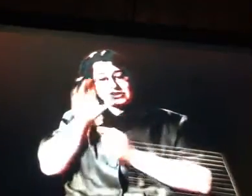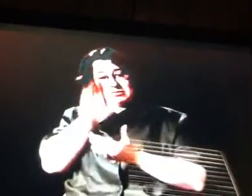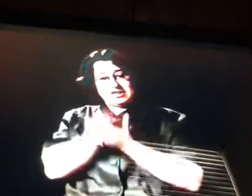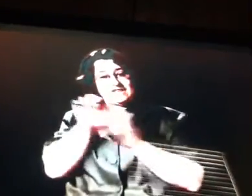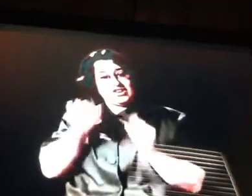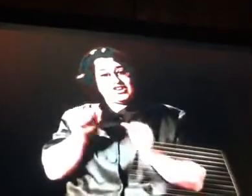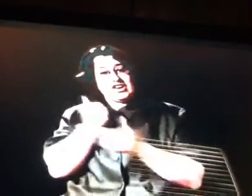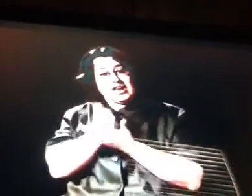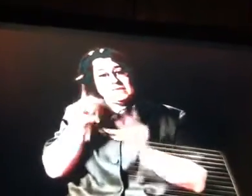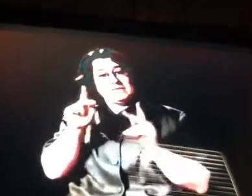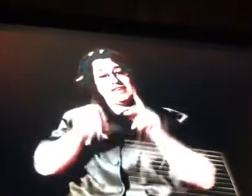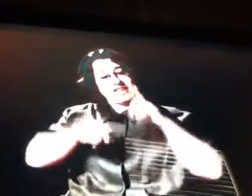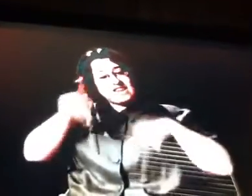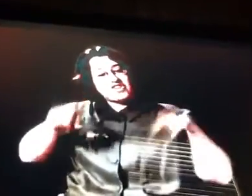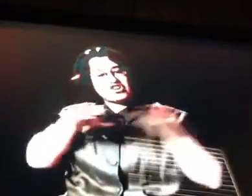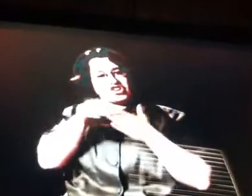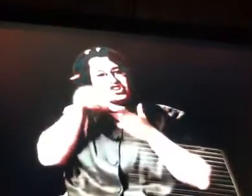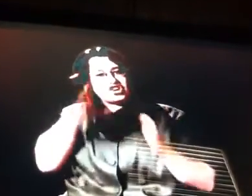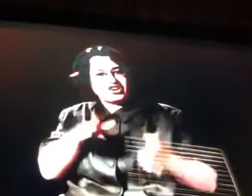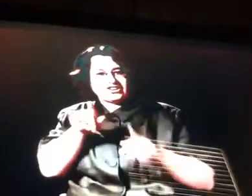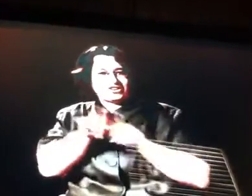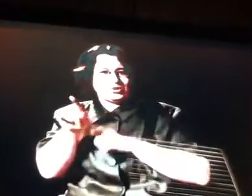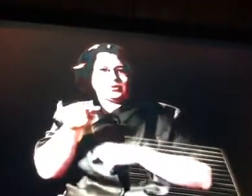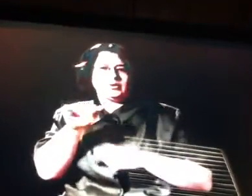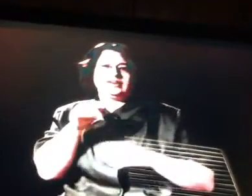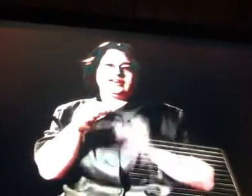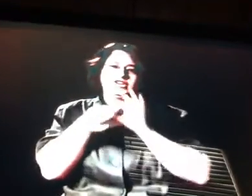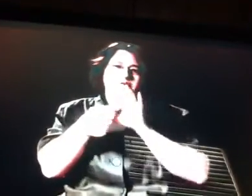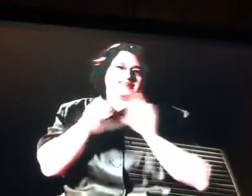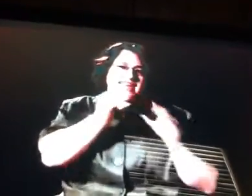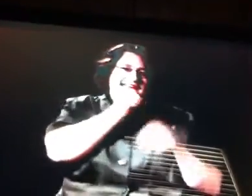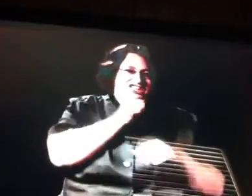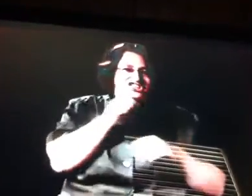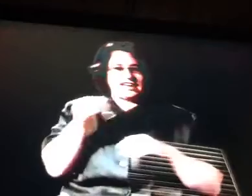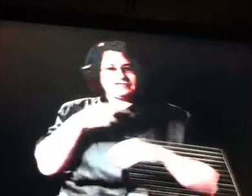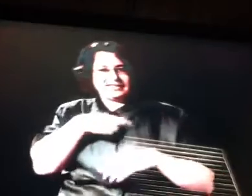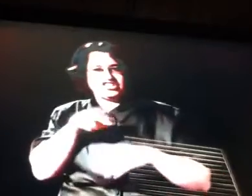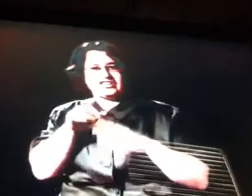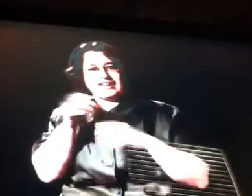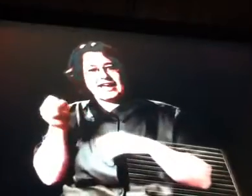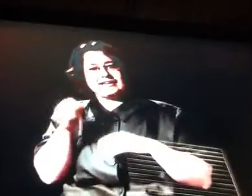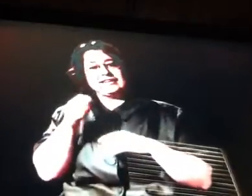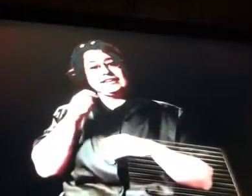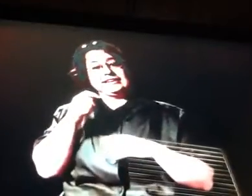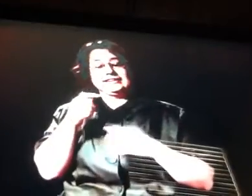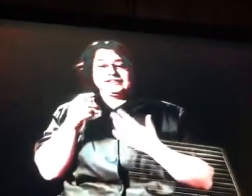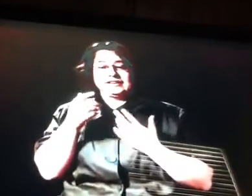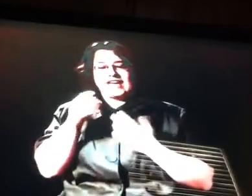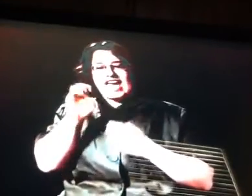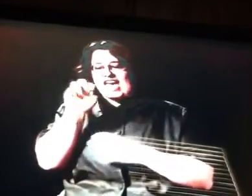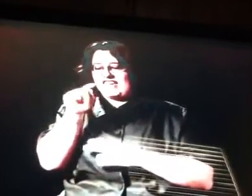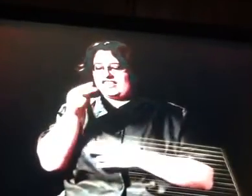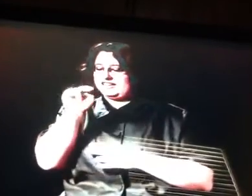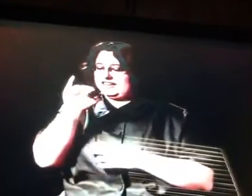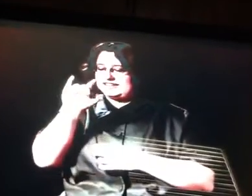would help people understand what it means, what the word disability means, and how it relates to age and